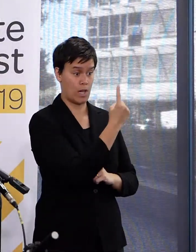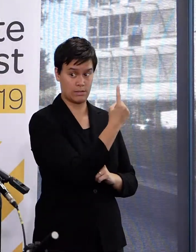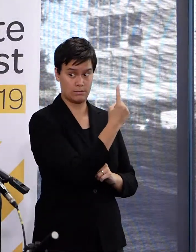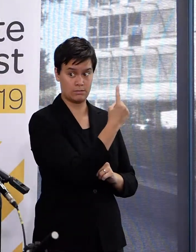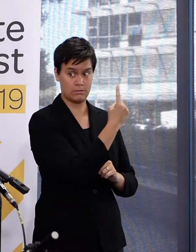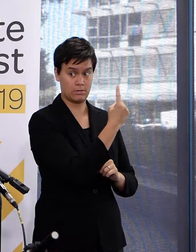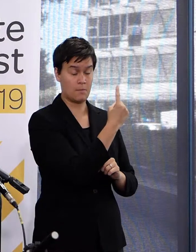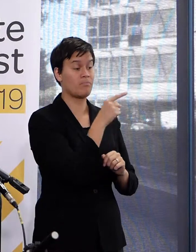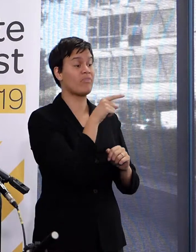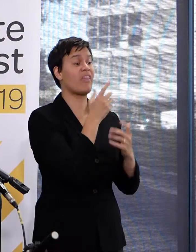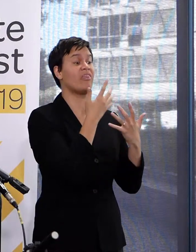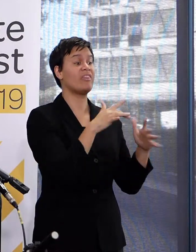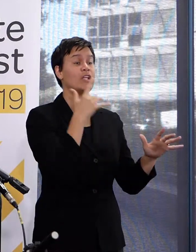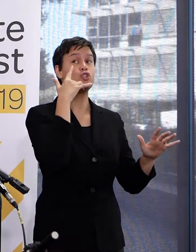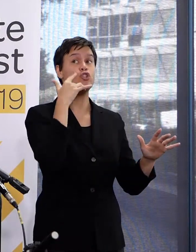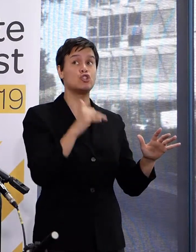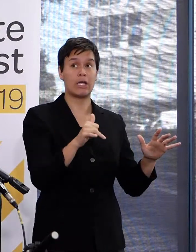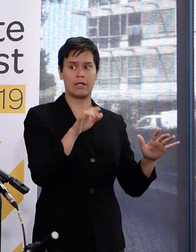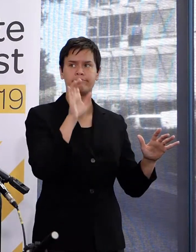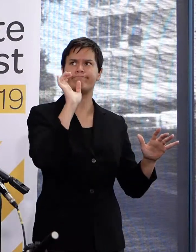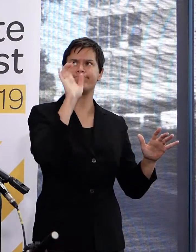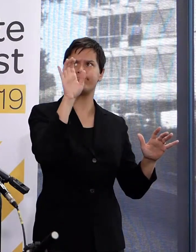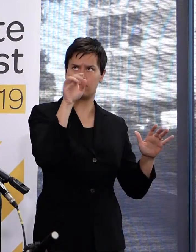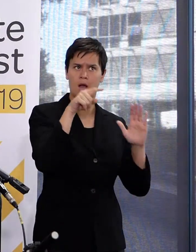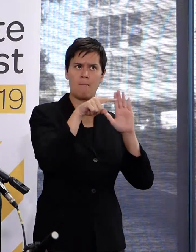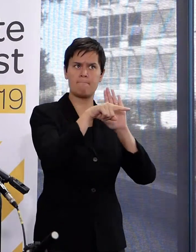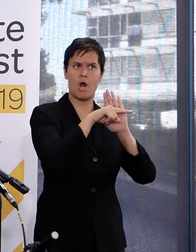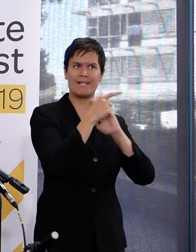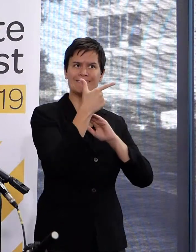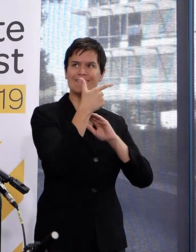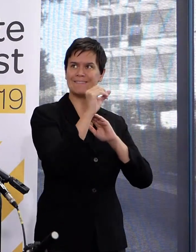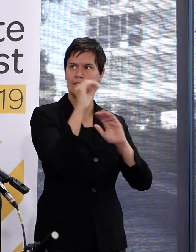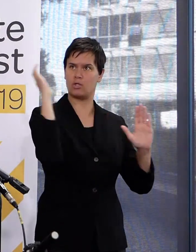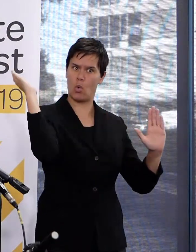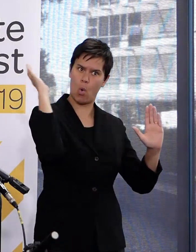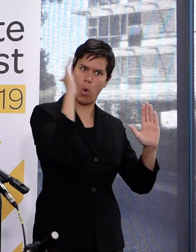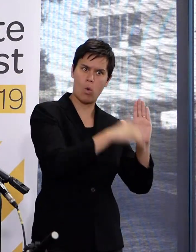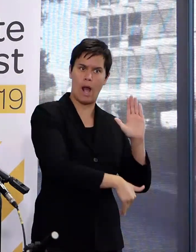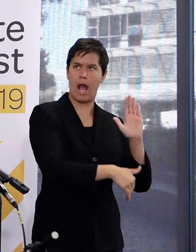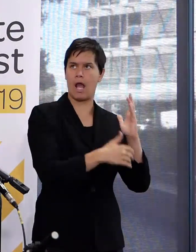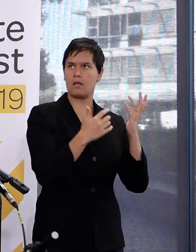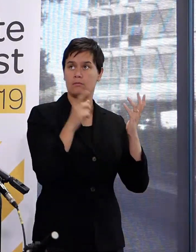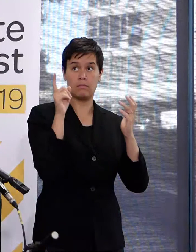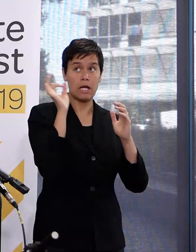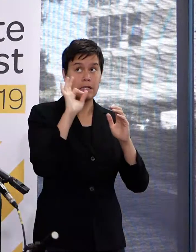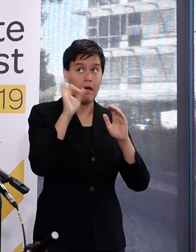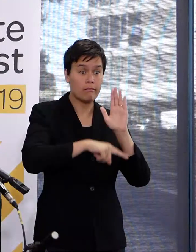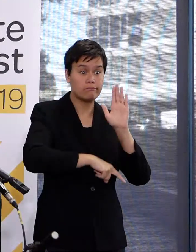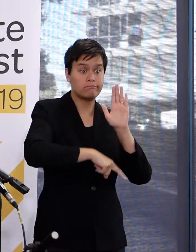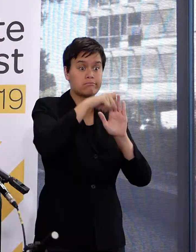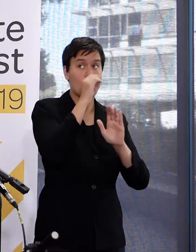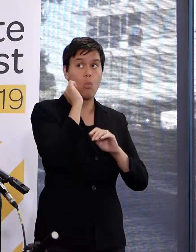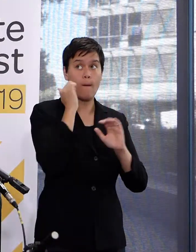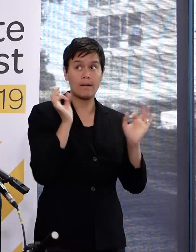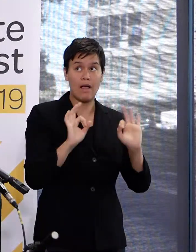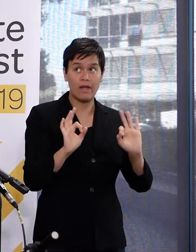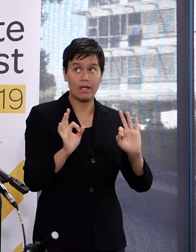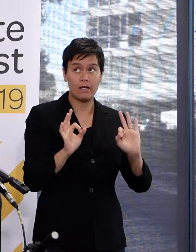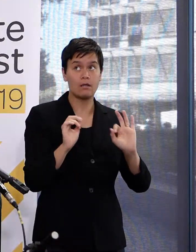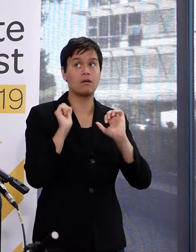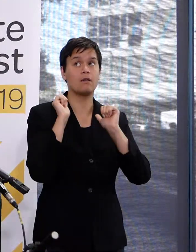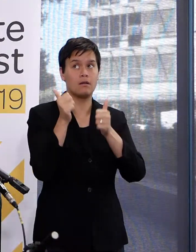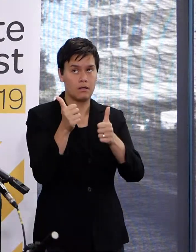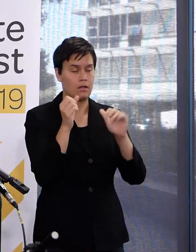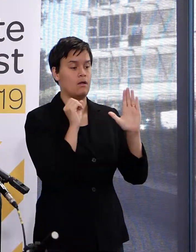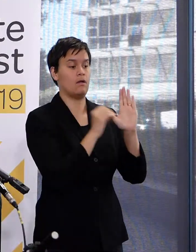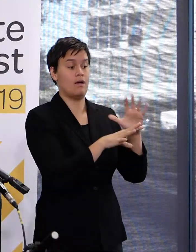maintained right through the transportation here. And also we have to be confident onshore, once it's here, that cold chain is absolutely